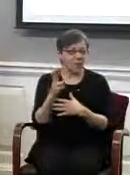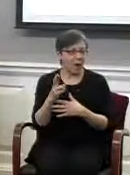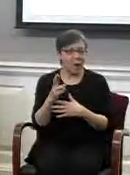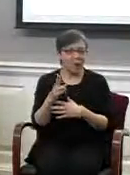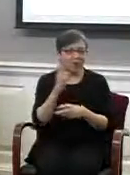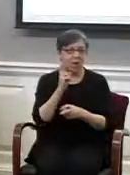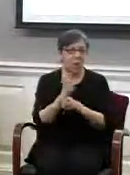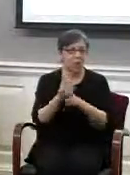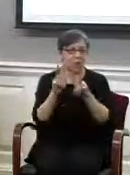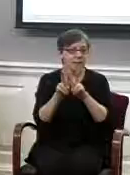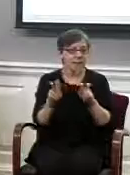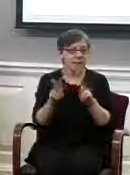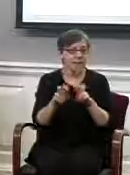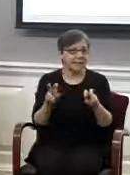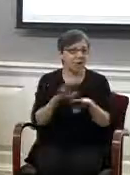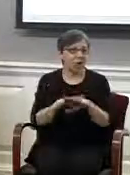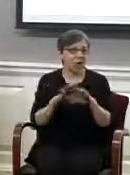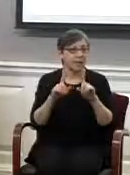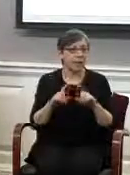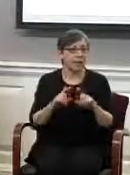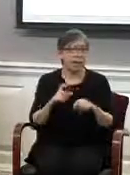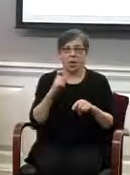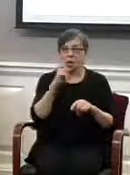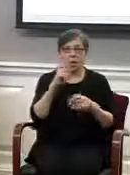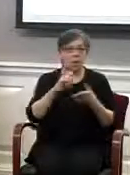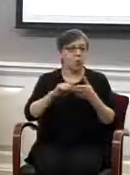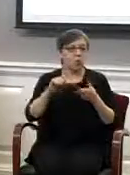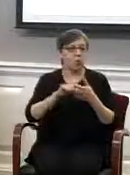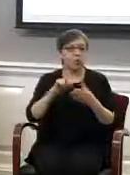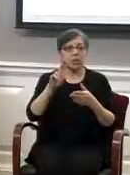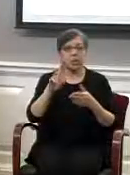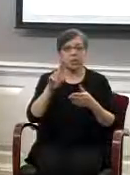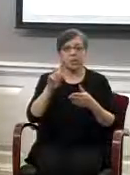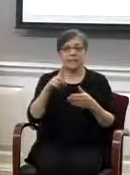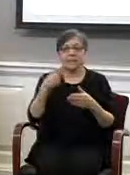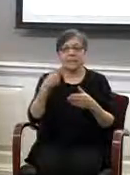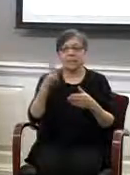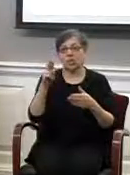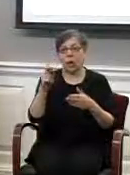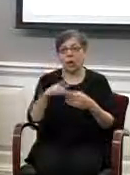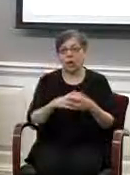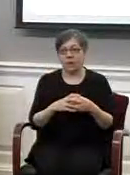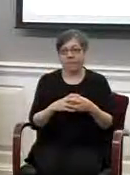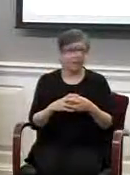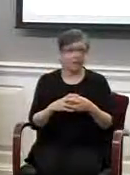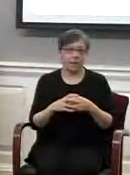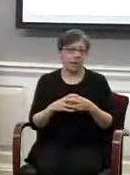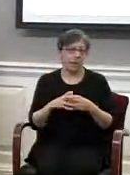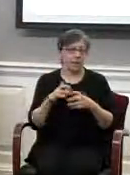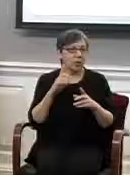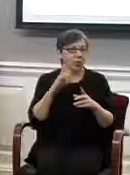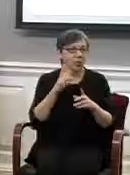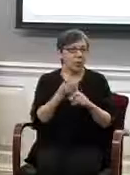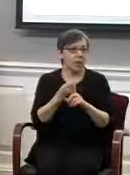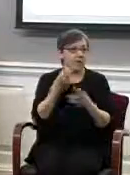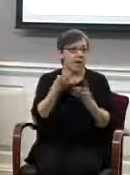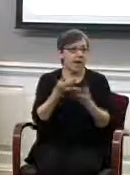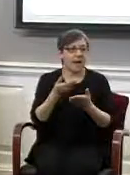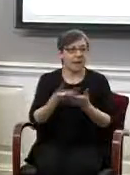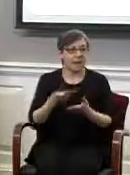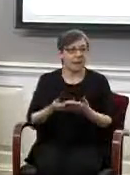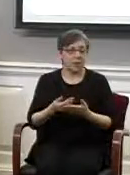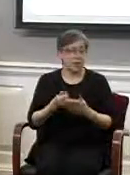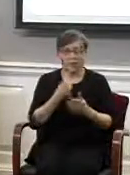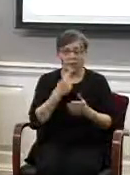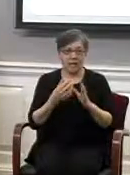hard to assess it on an exam, you know, who wrote the UDHR or what year did it, you know. You end up going for facts that really have little to do with what human